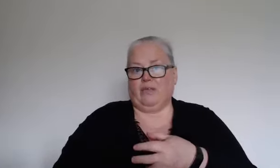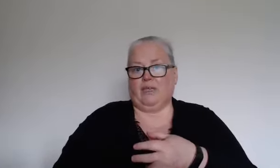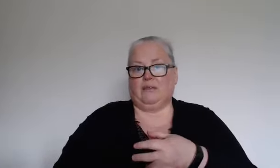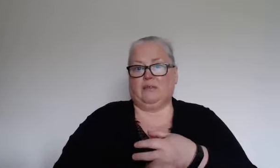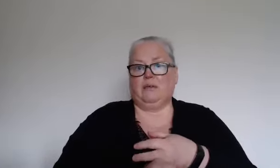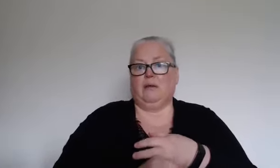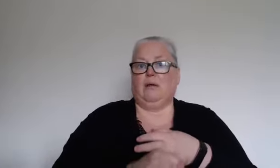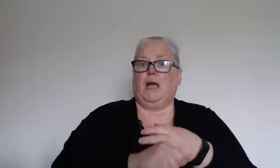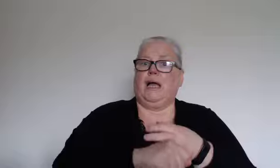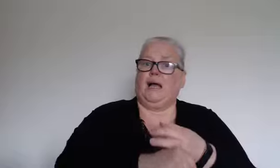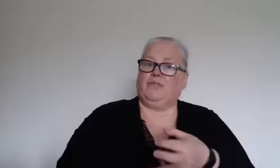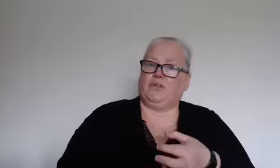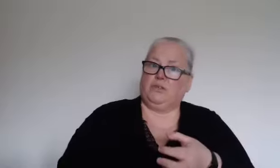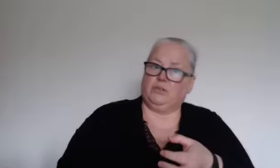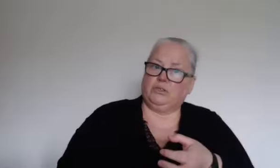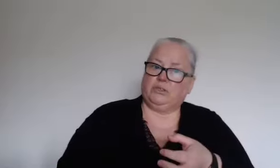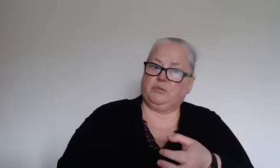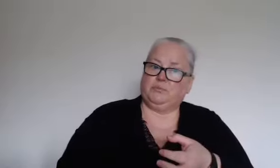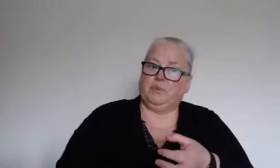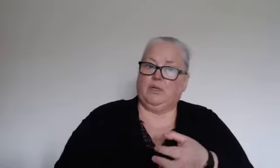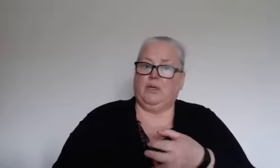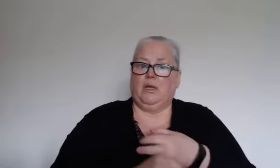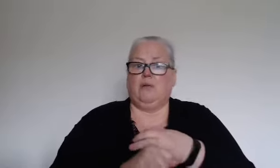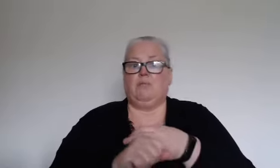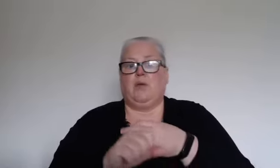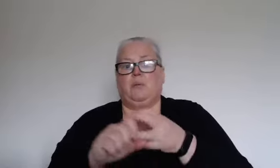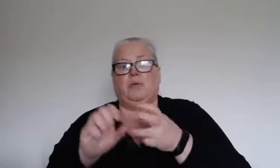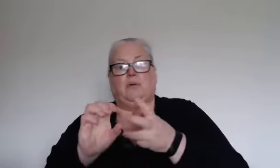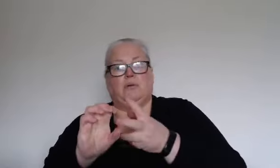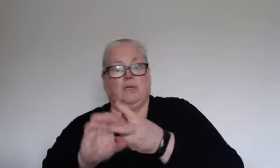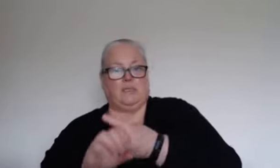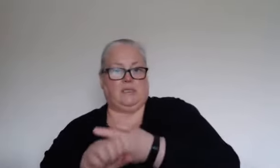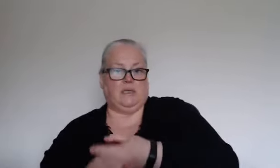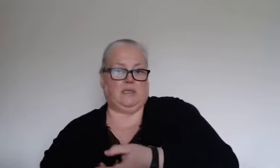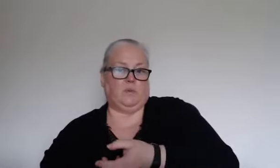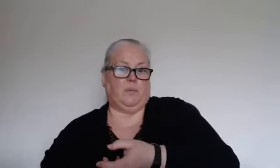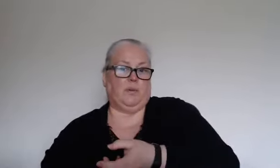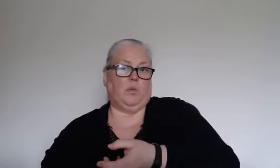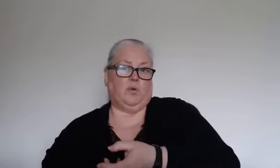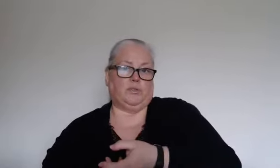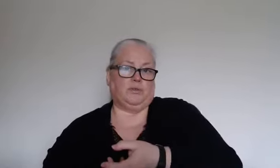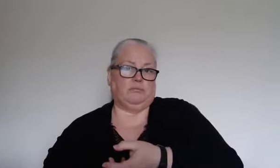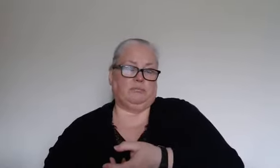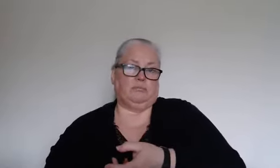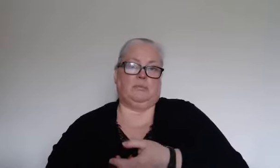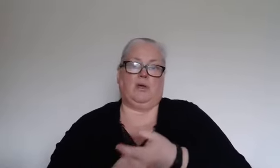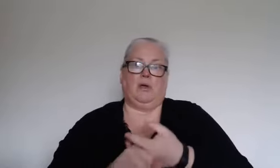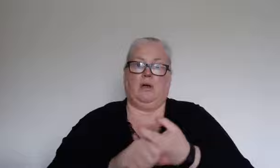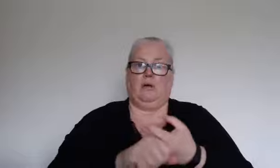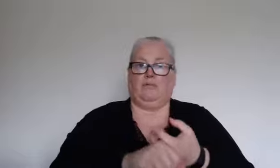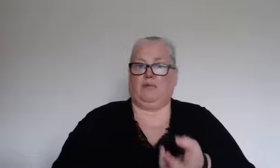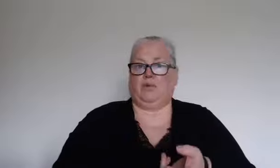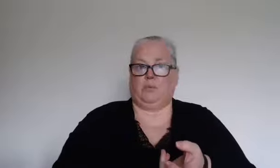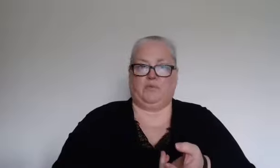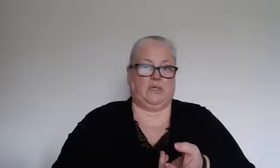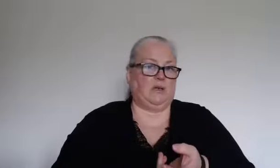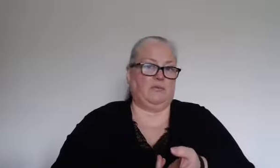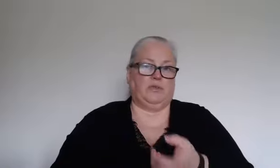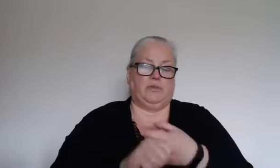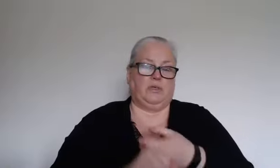caffeine after lunch. Maybe you're going to, as I said, swap in water. For every cup of tea or coffee you drink, you're going to